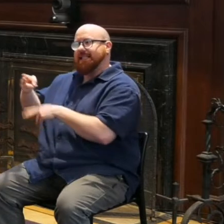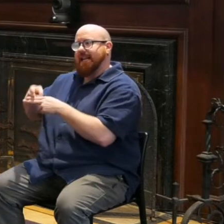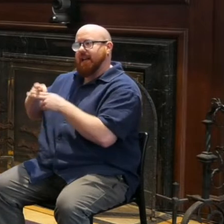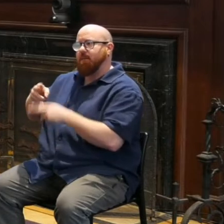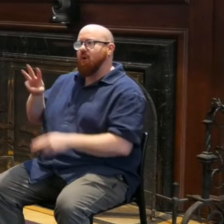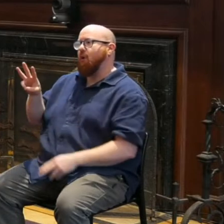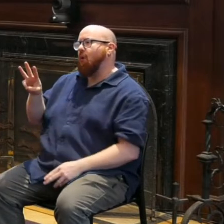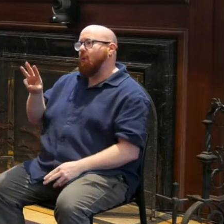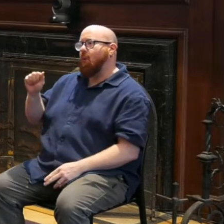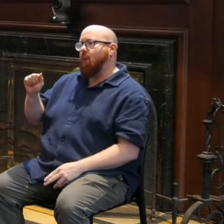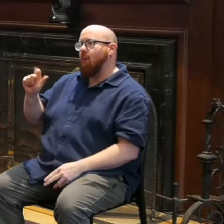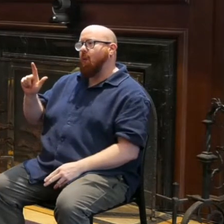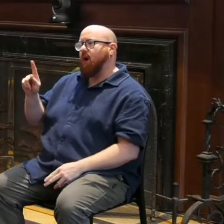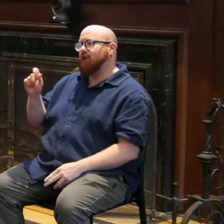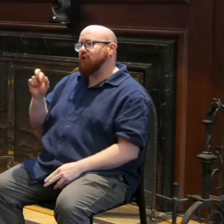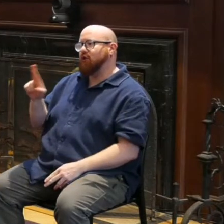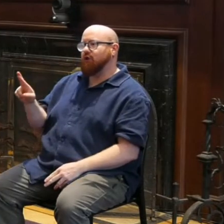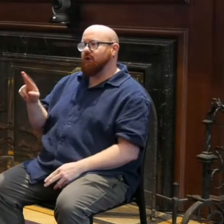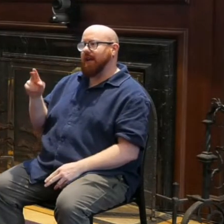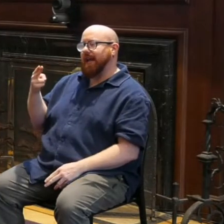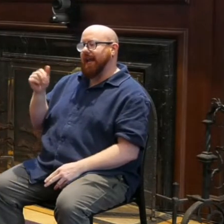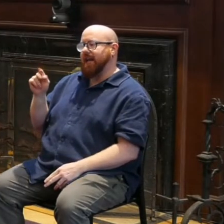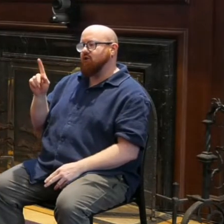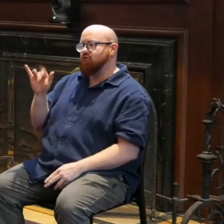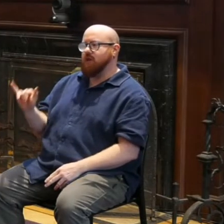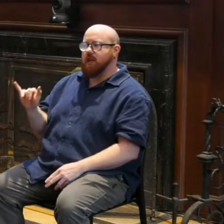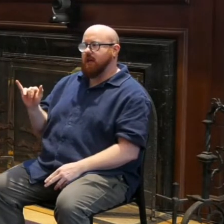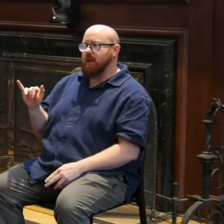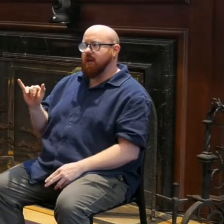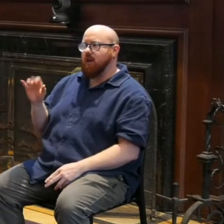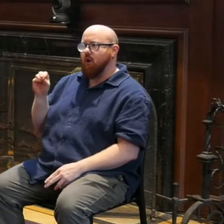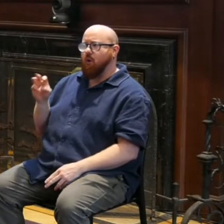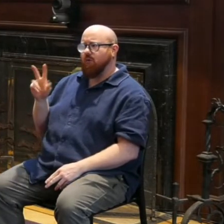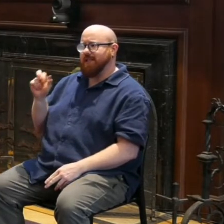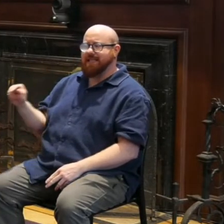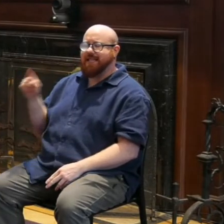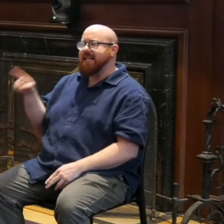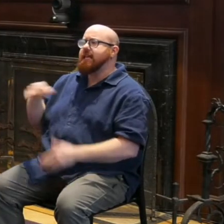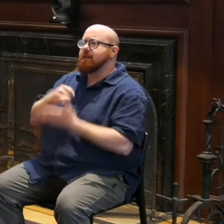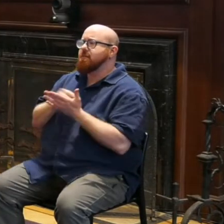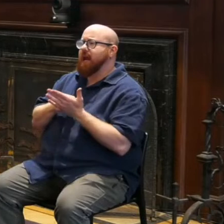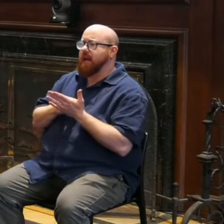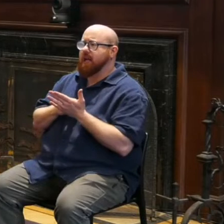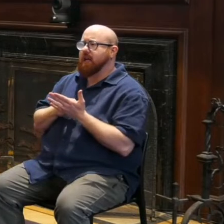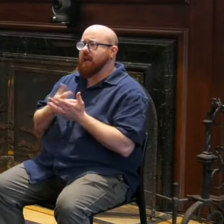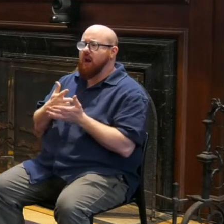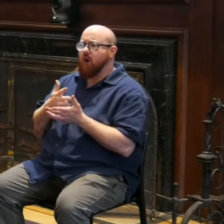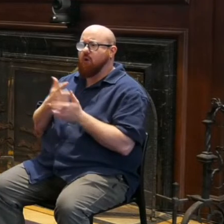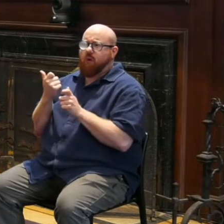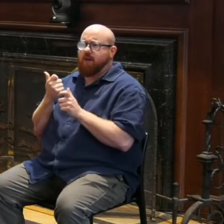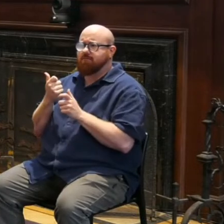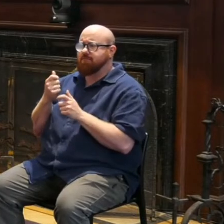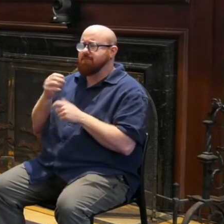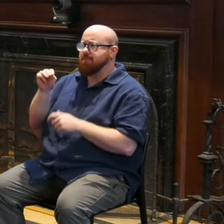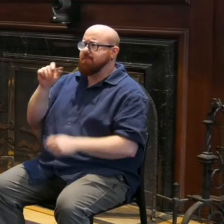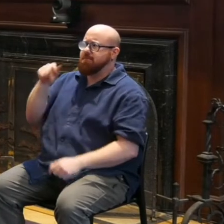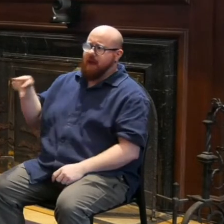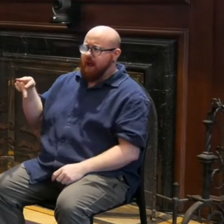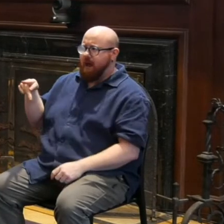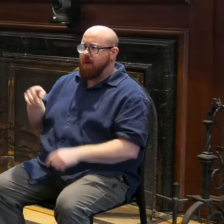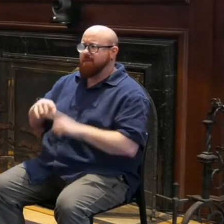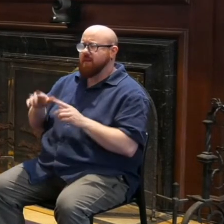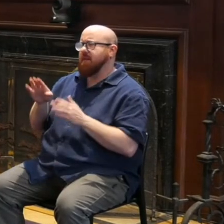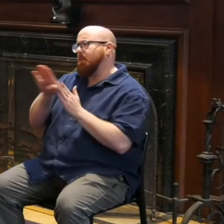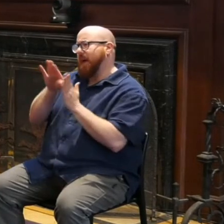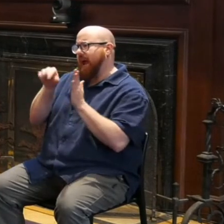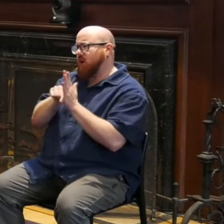he did this painting called A Quick Nap, which shows a little girl. Well, the background is a tenement building, but there's this